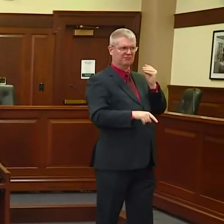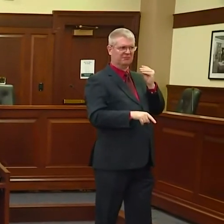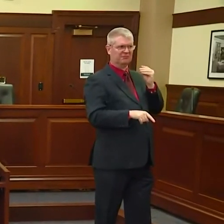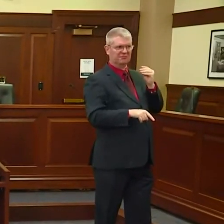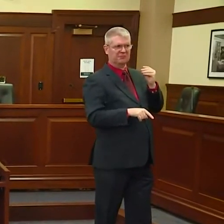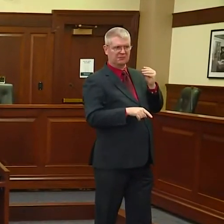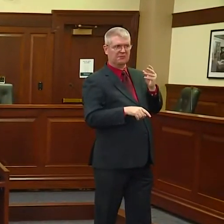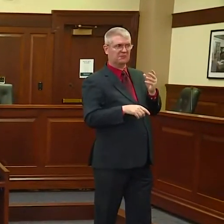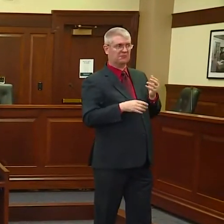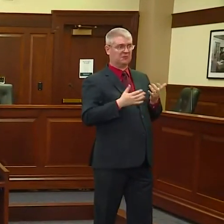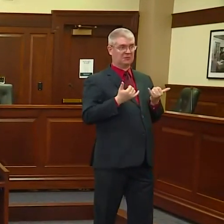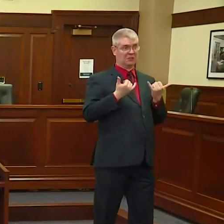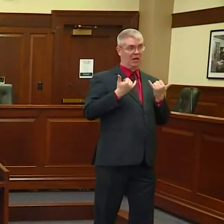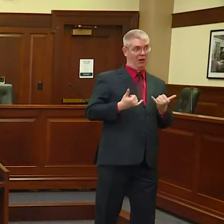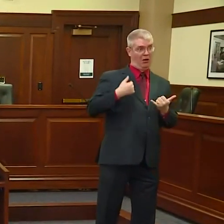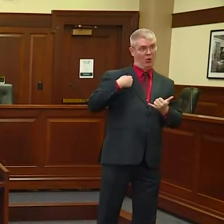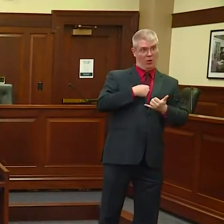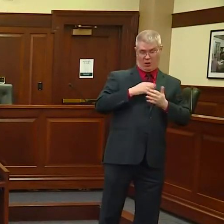Wait for Marissa.